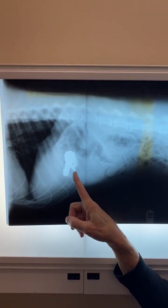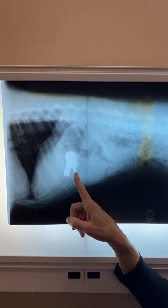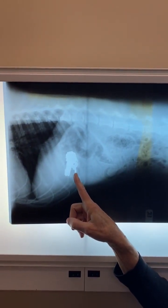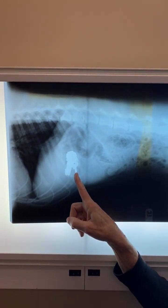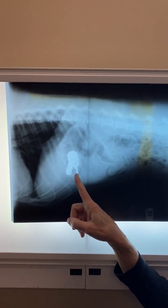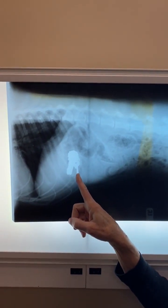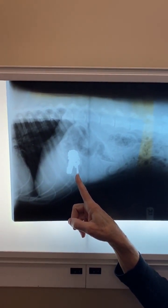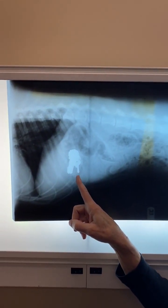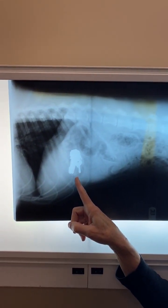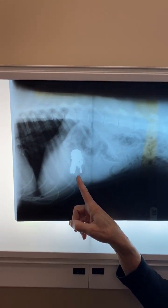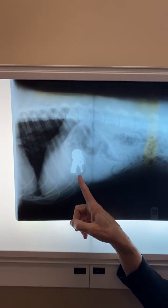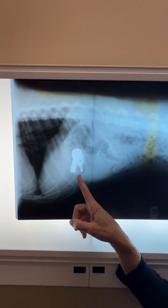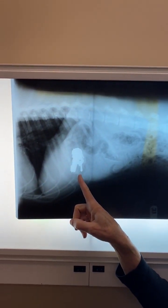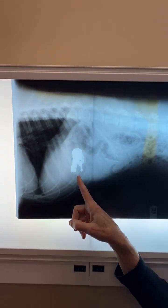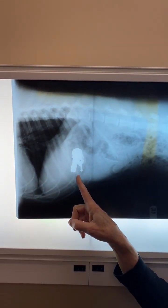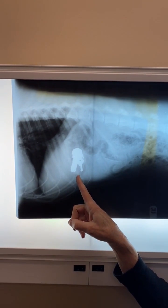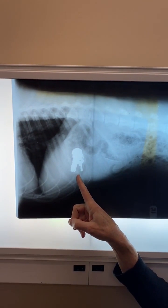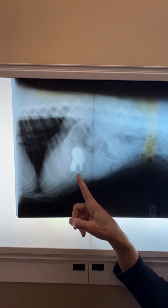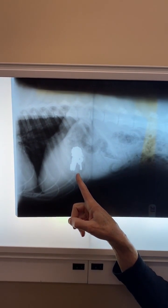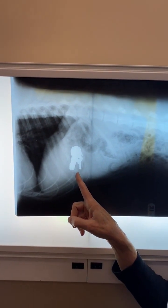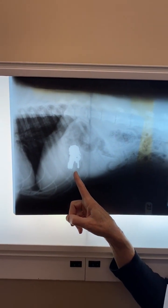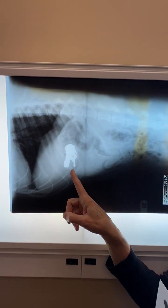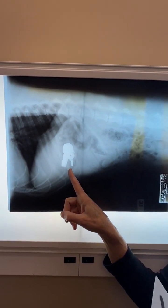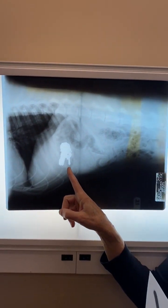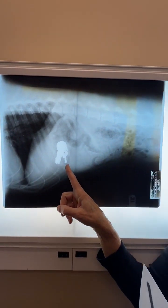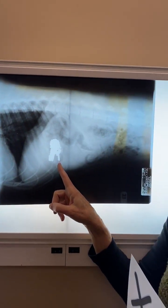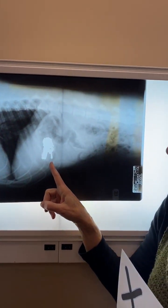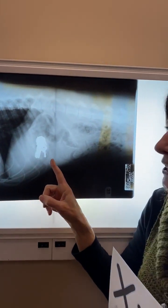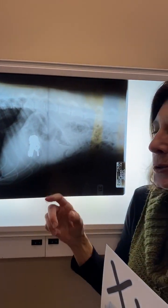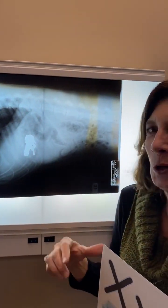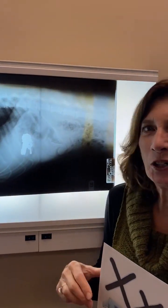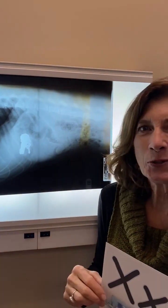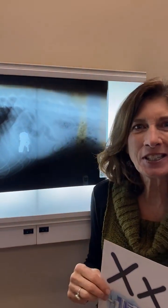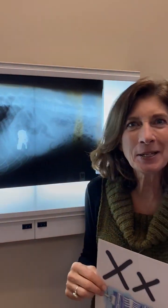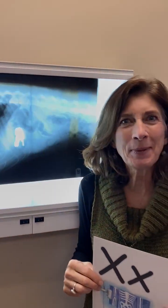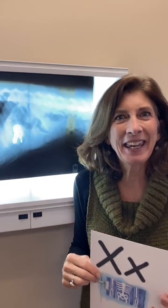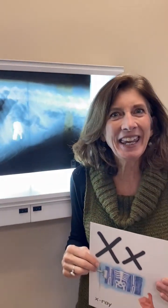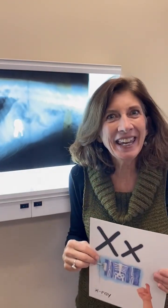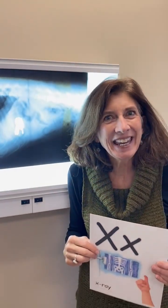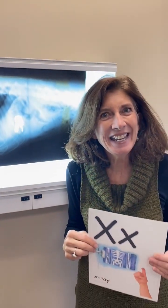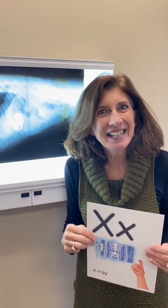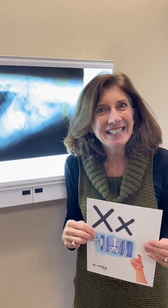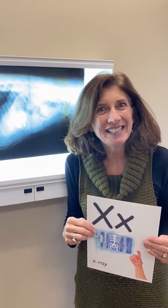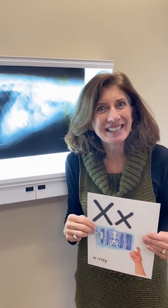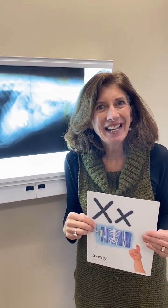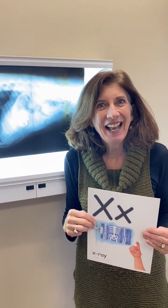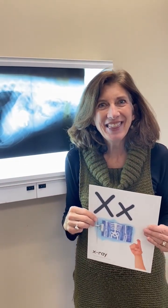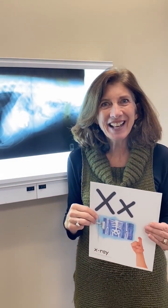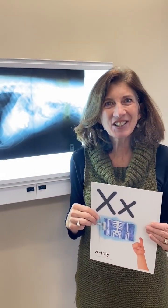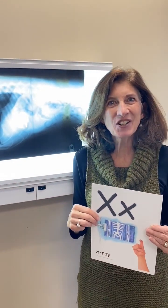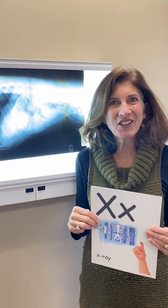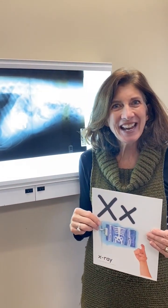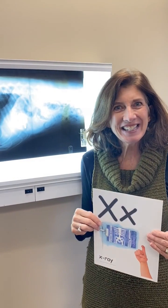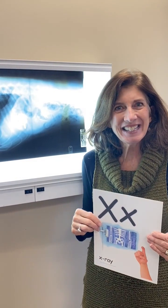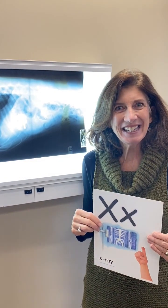what the dog swallowed? Can you tell? He swallowed some keys. That's